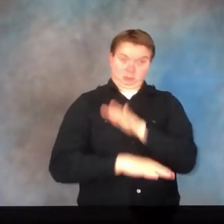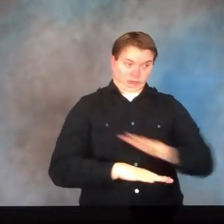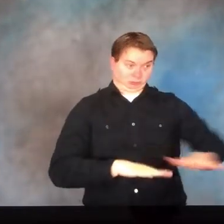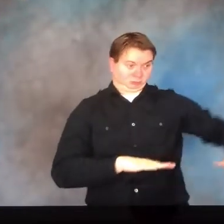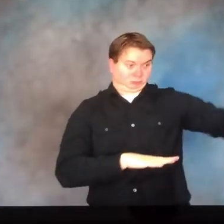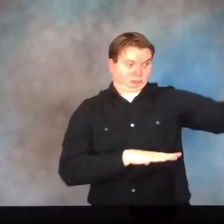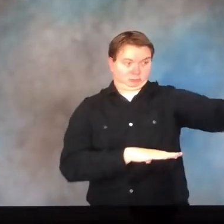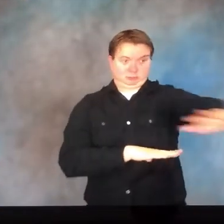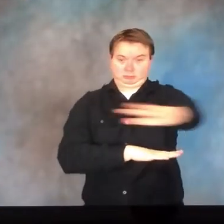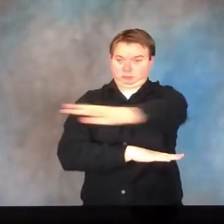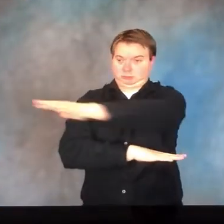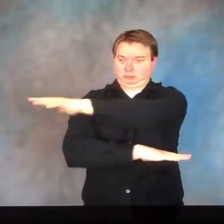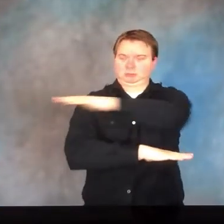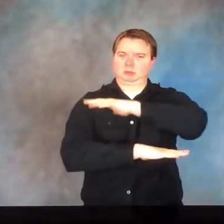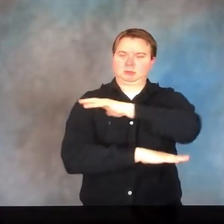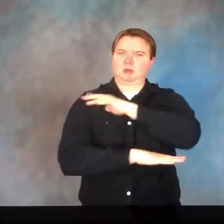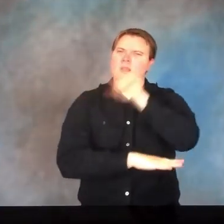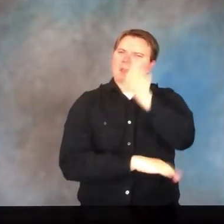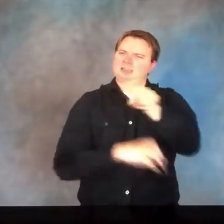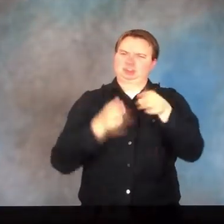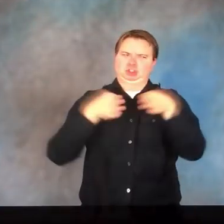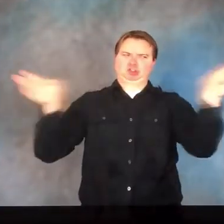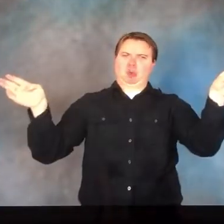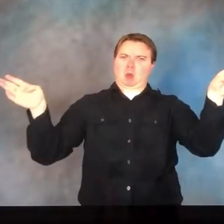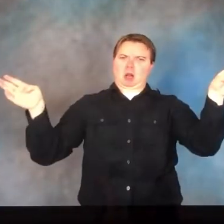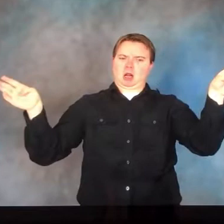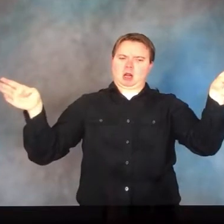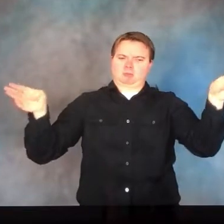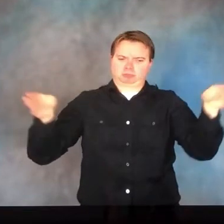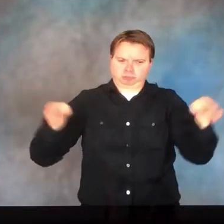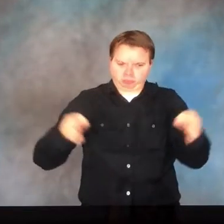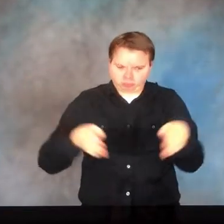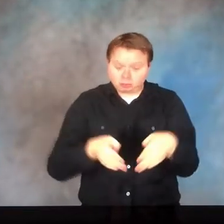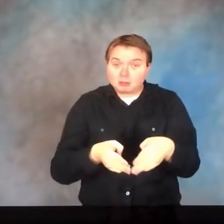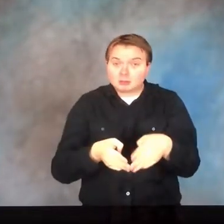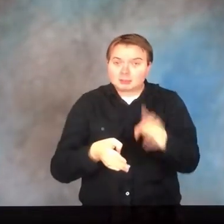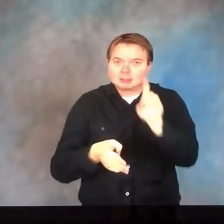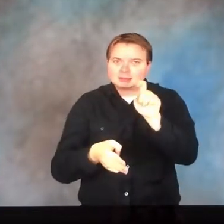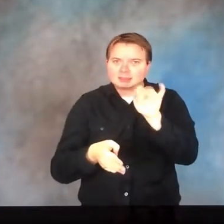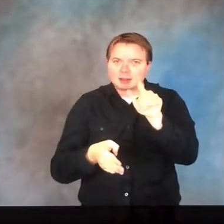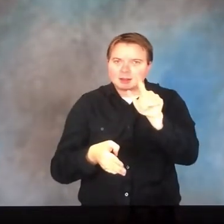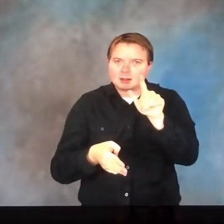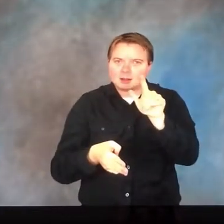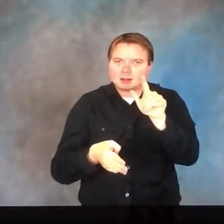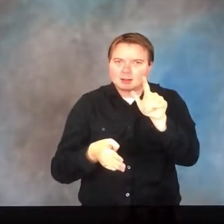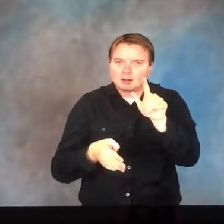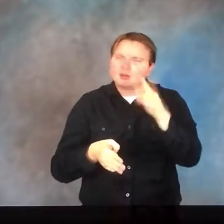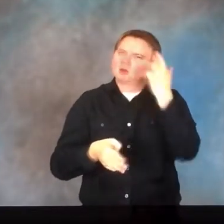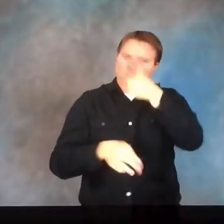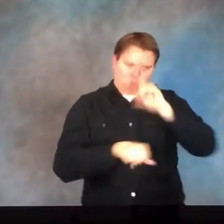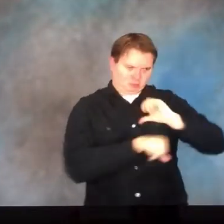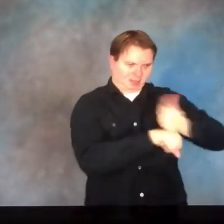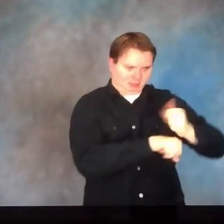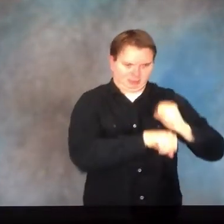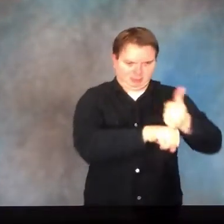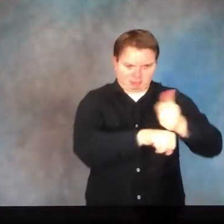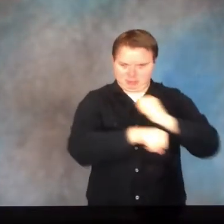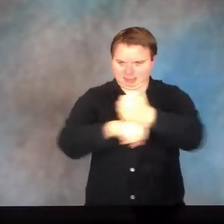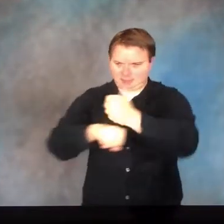Also, I had to set up the scene. I had to set up the accident site. And that's a technique that's called from general to detail. That you